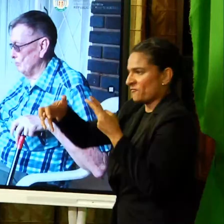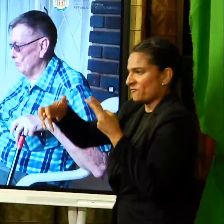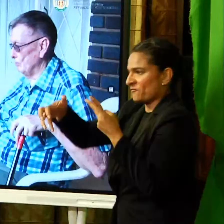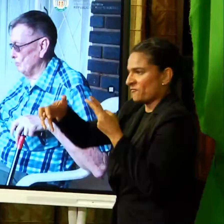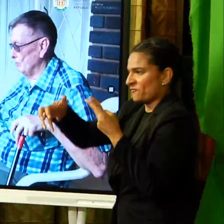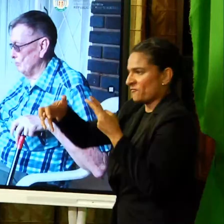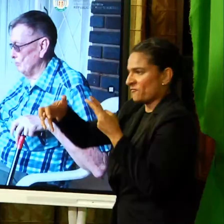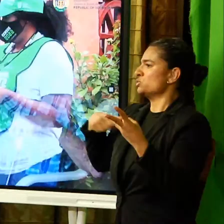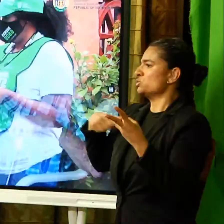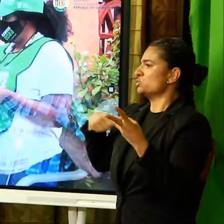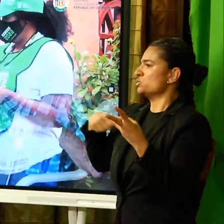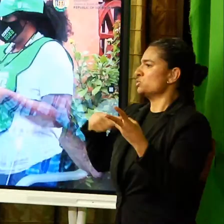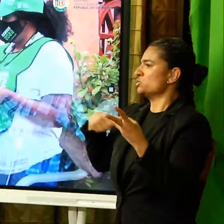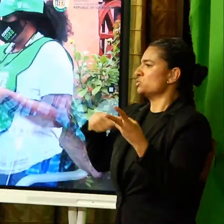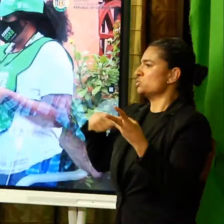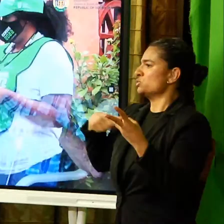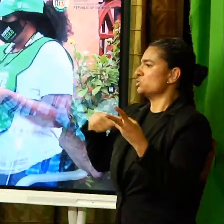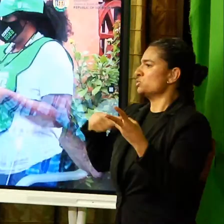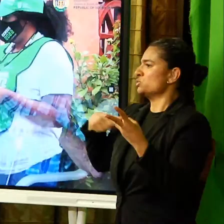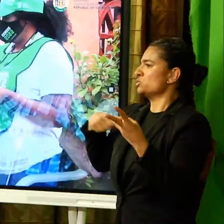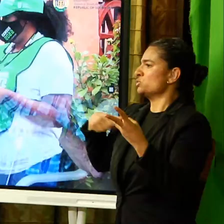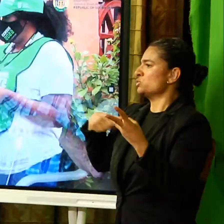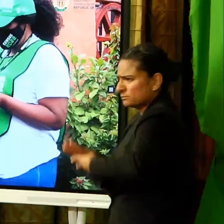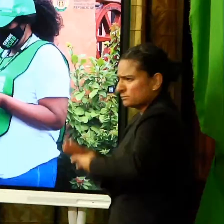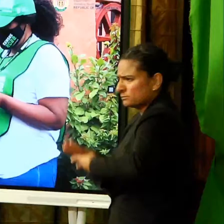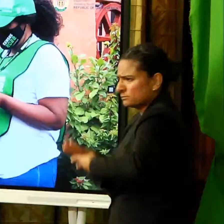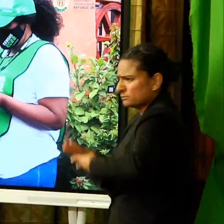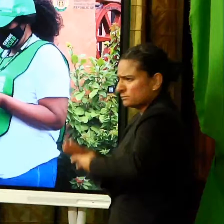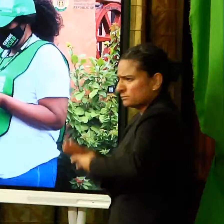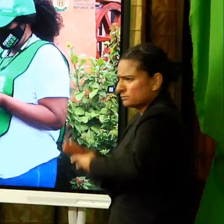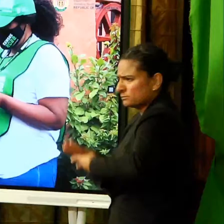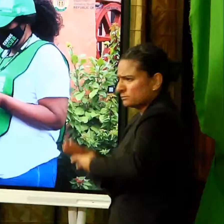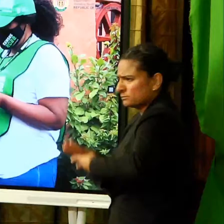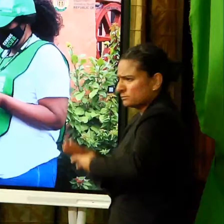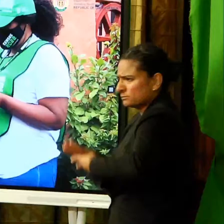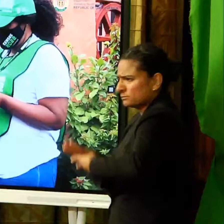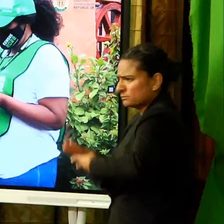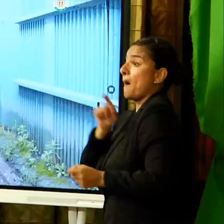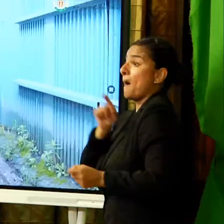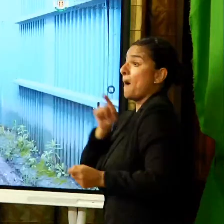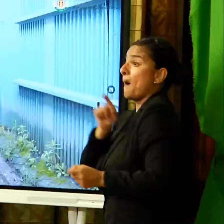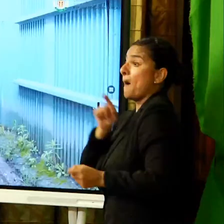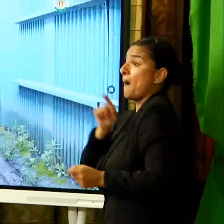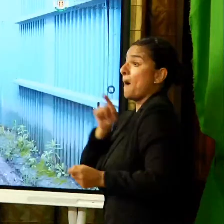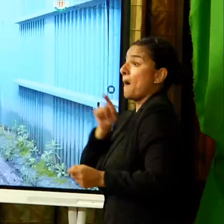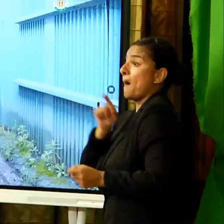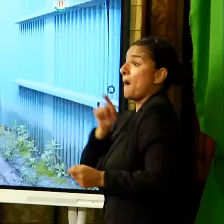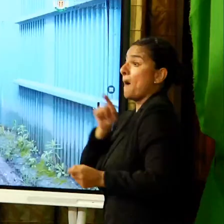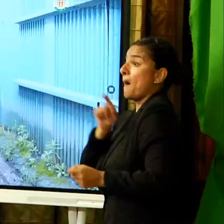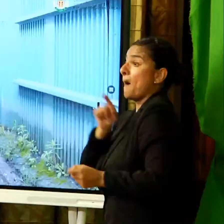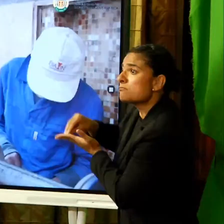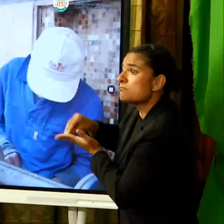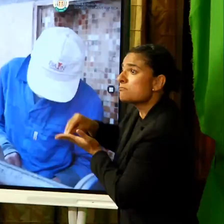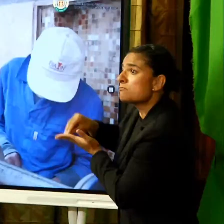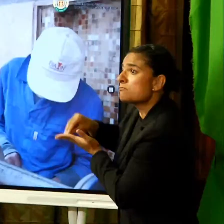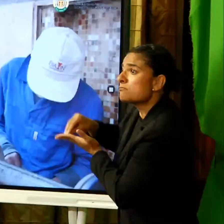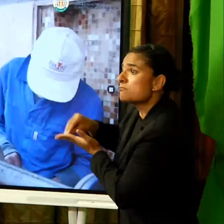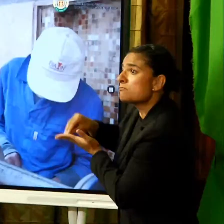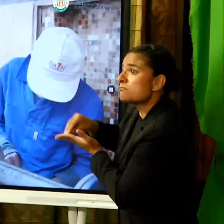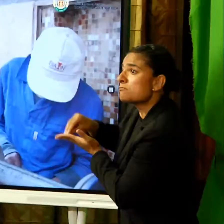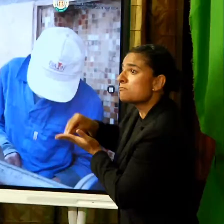providing policymakers with the information required to formulate rational policies and implement service